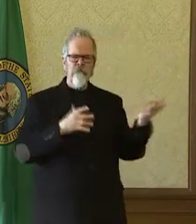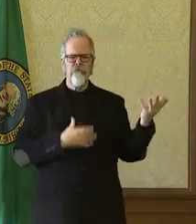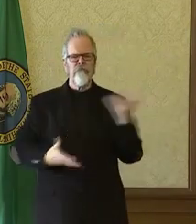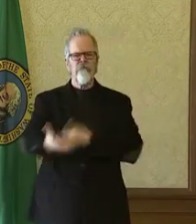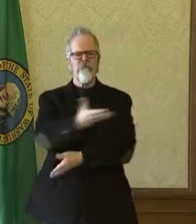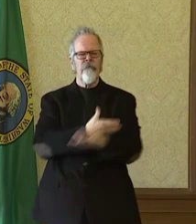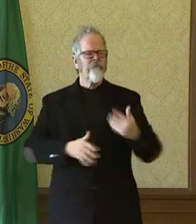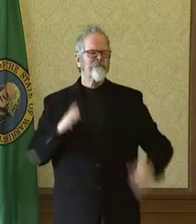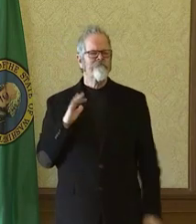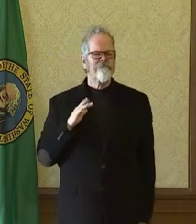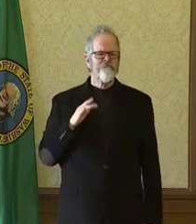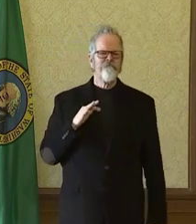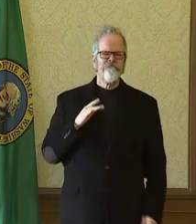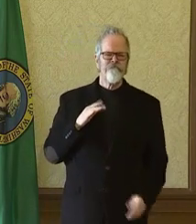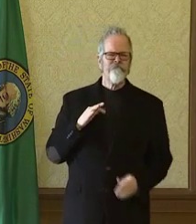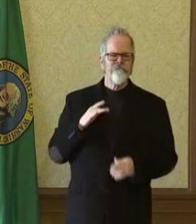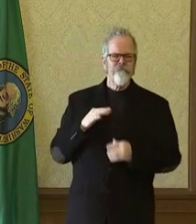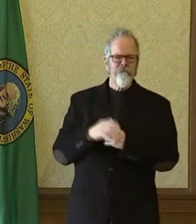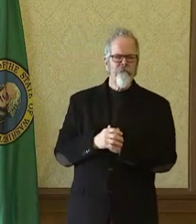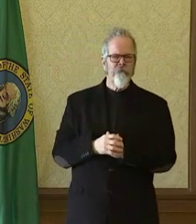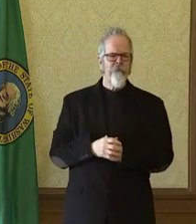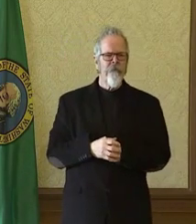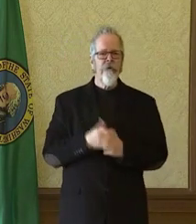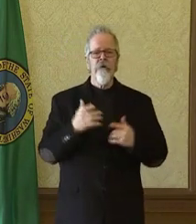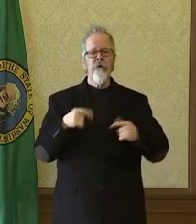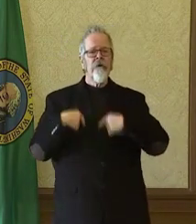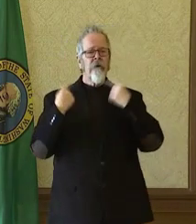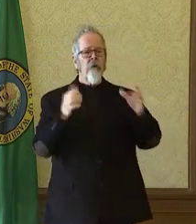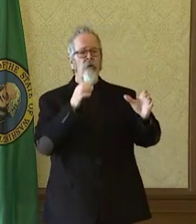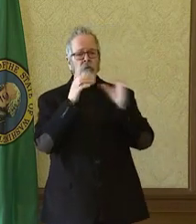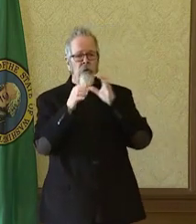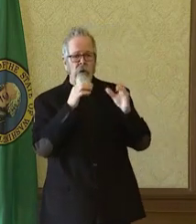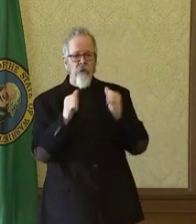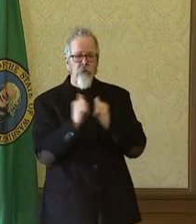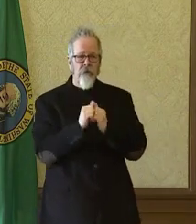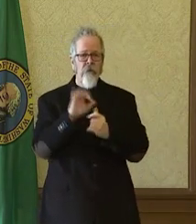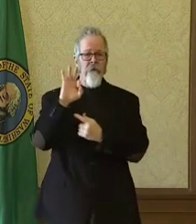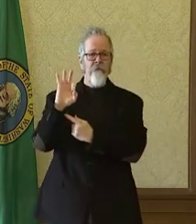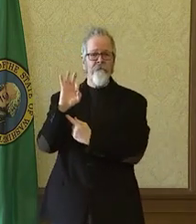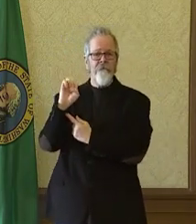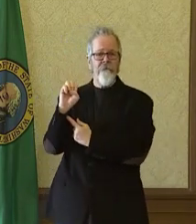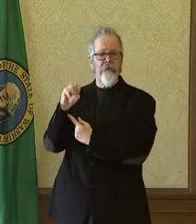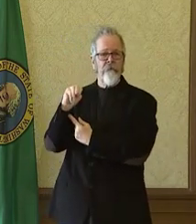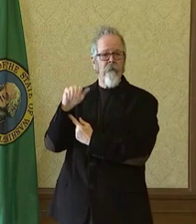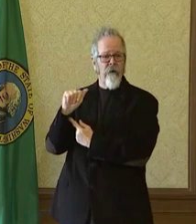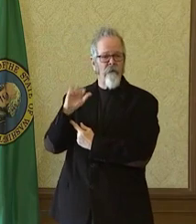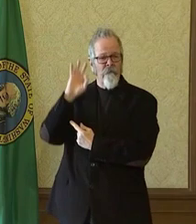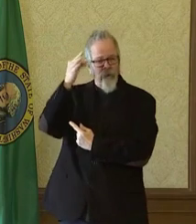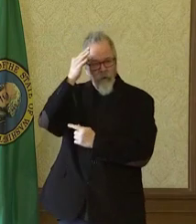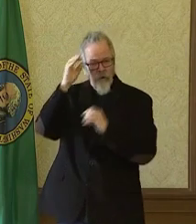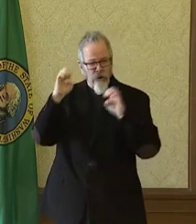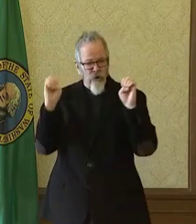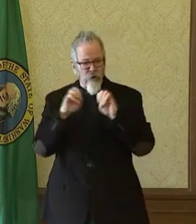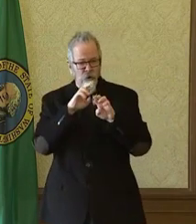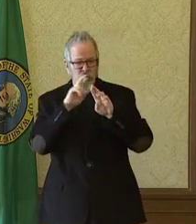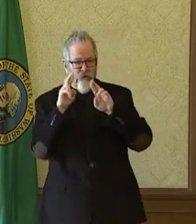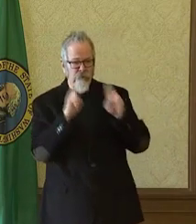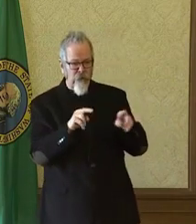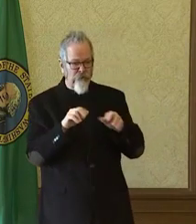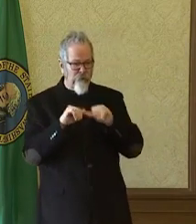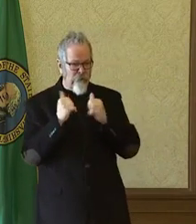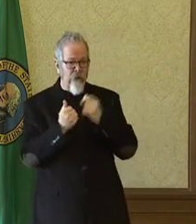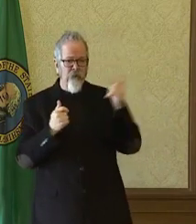communications with FEMA, with the U.S. Army, with the Navy, with Vice President Pence, who I speak to probably every other